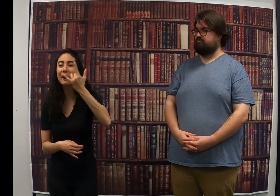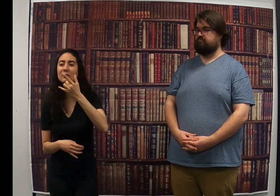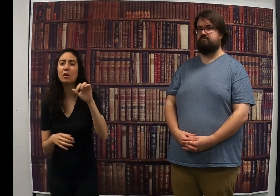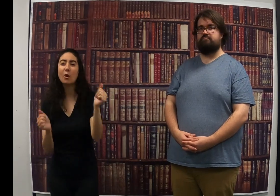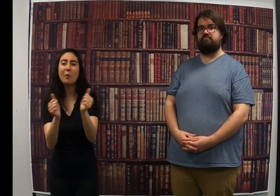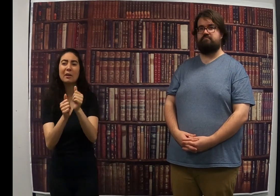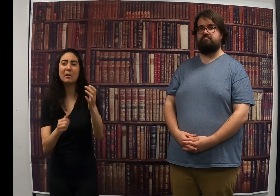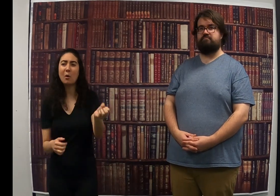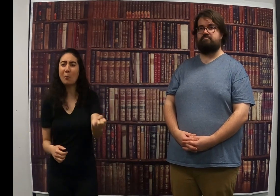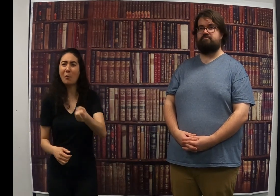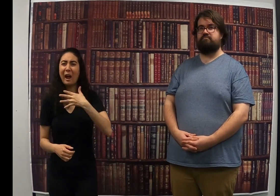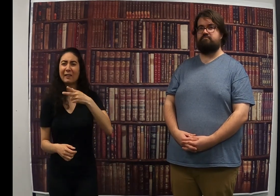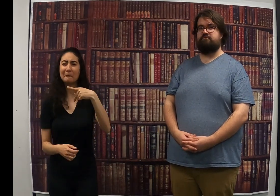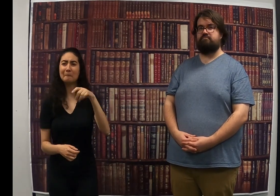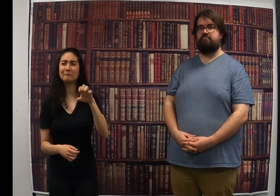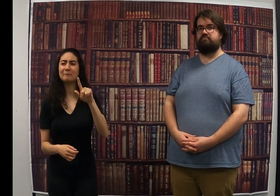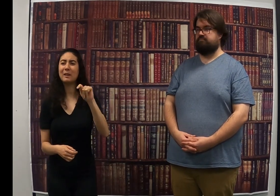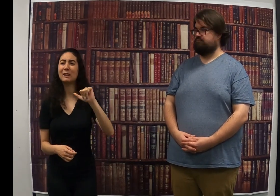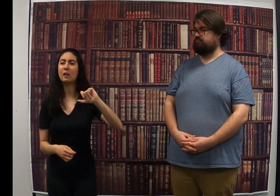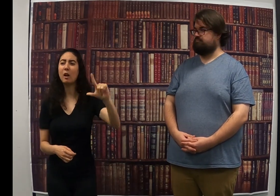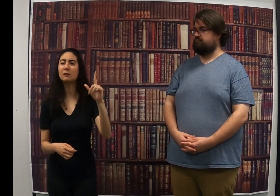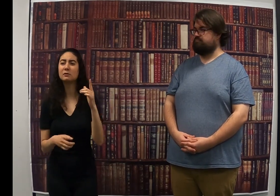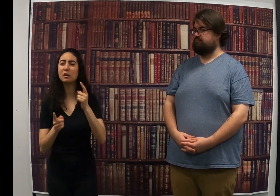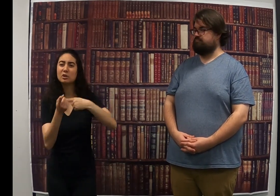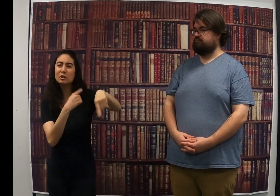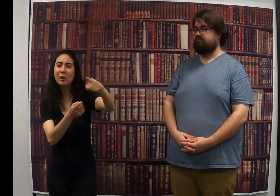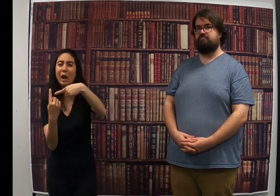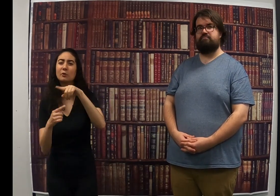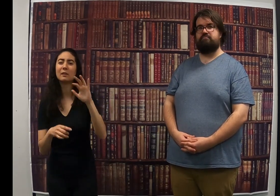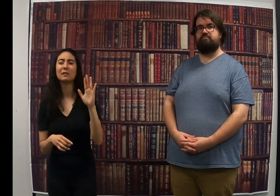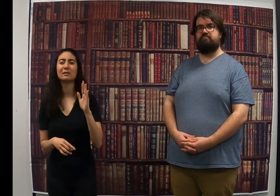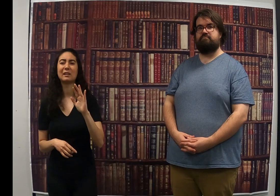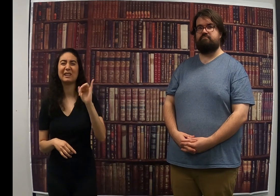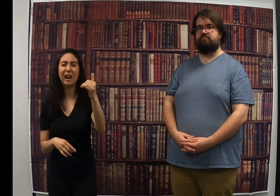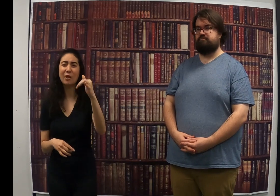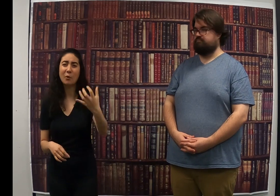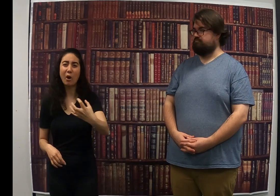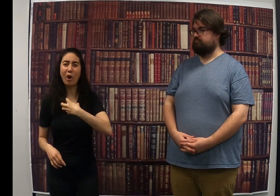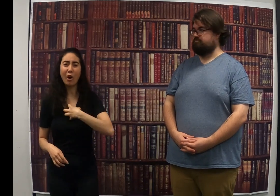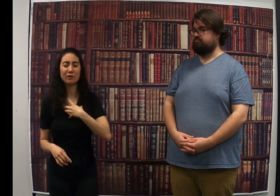his Narcissus, with white petals surrounding a yellow heart.